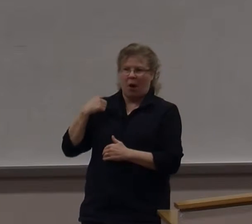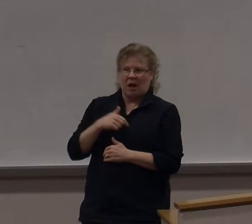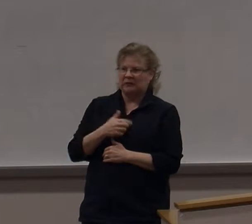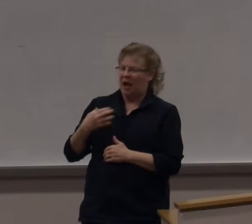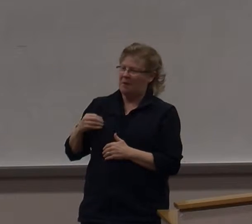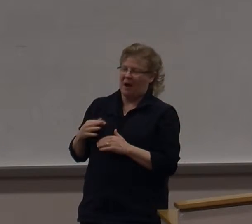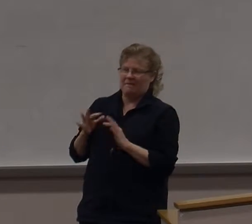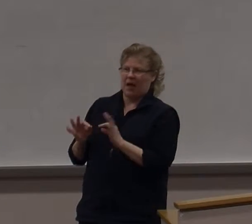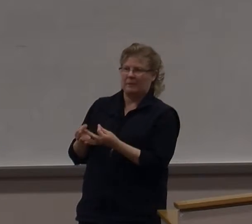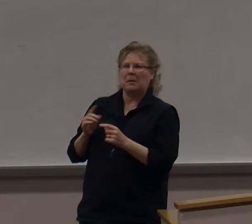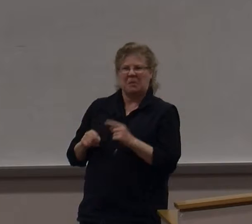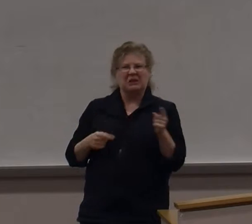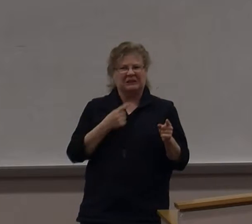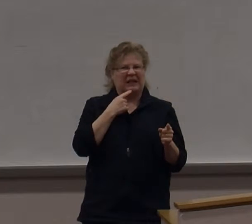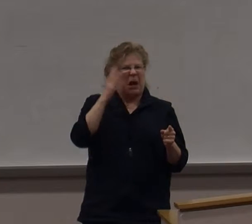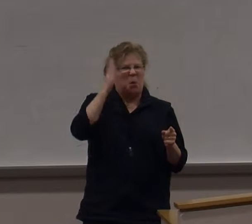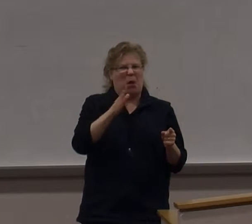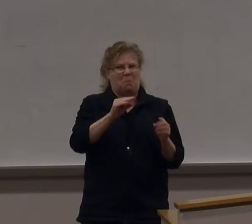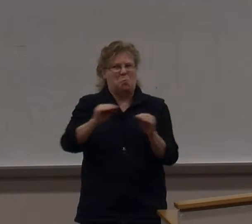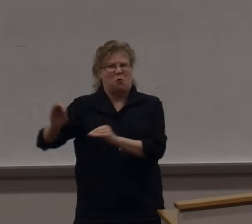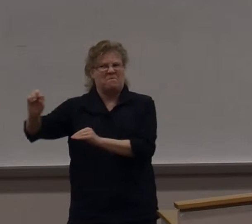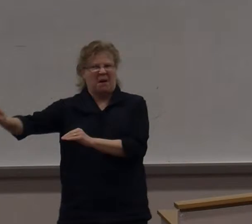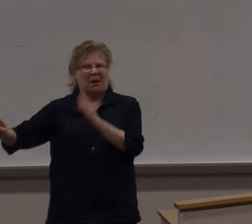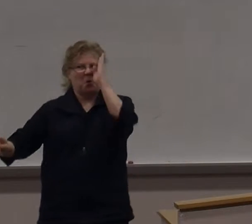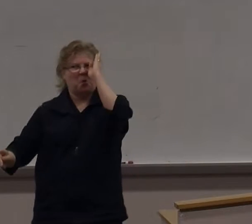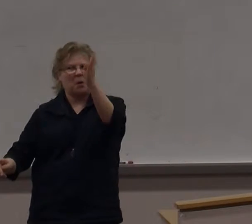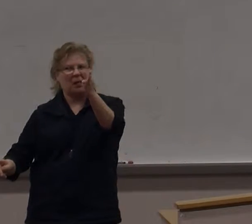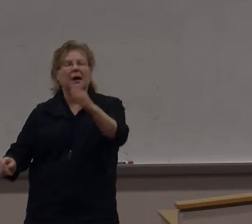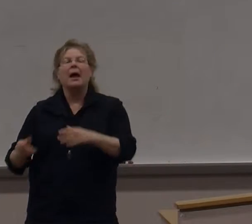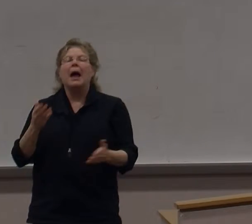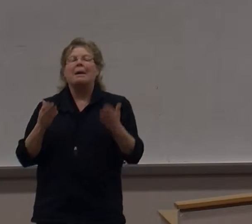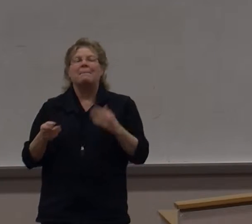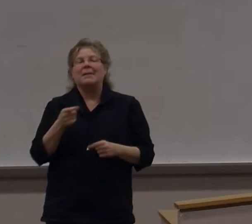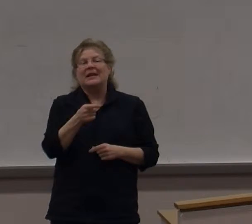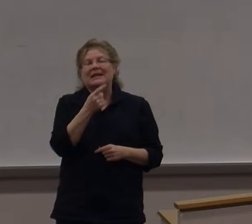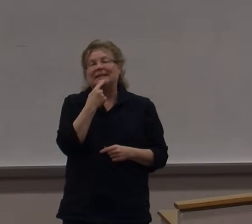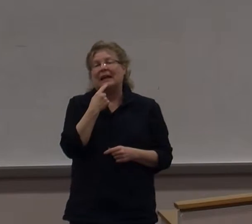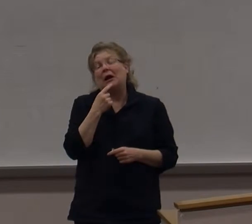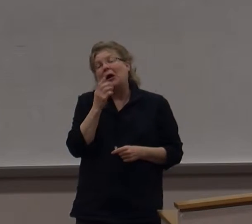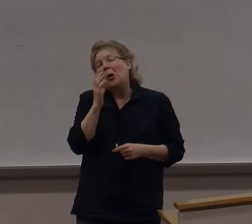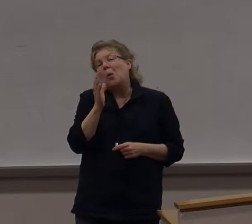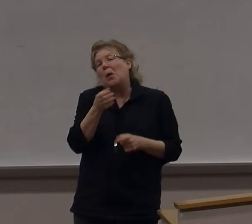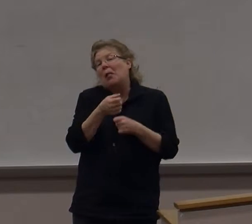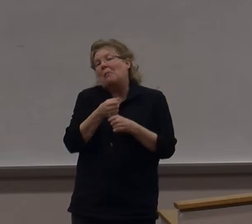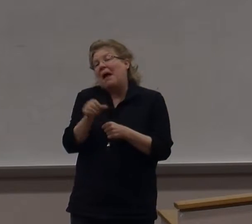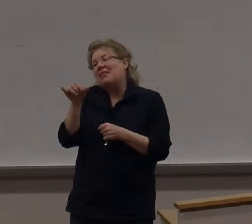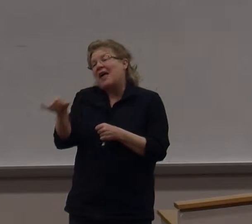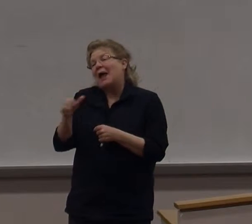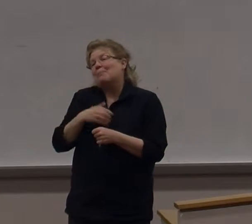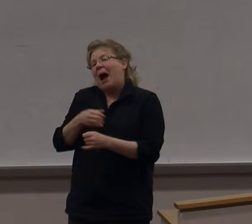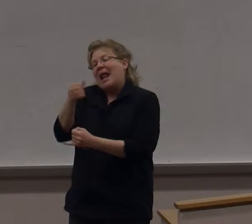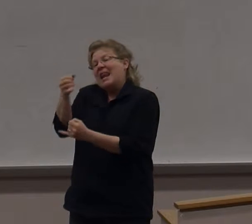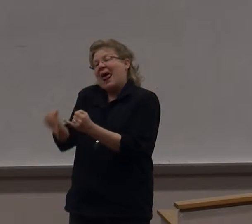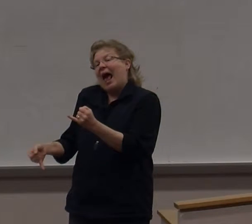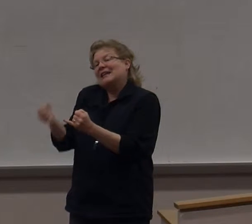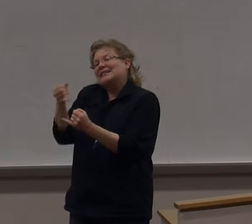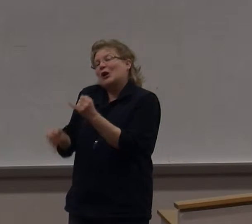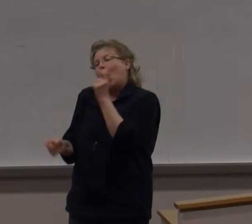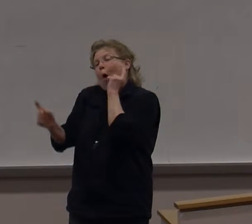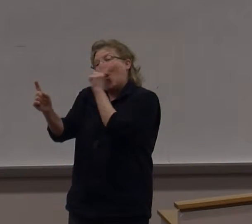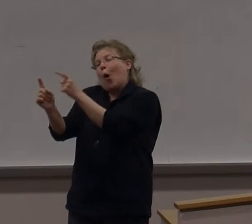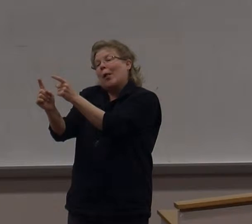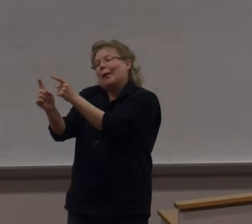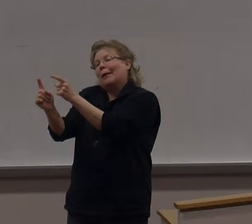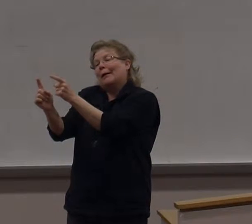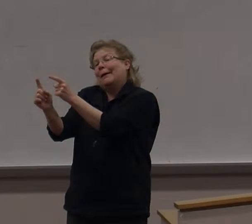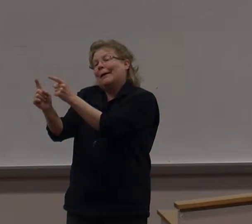back. He said, I might make New York City my last and final destination. That's my last aim, exclamation